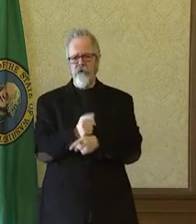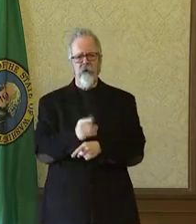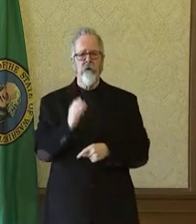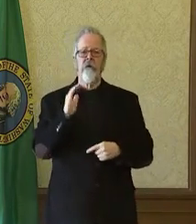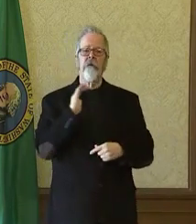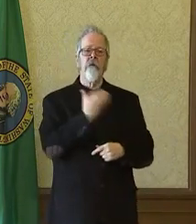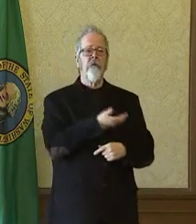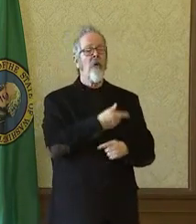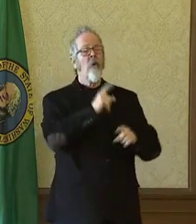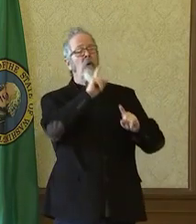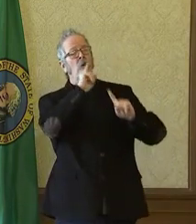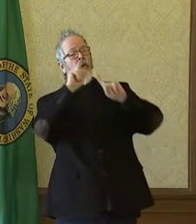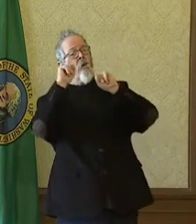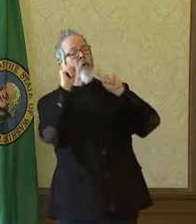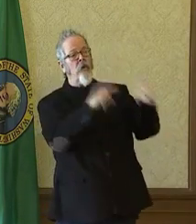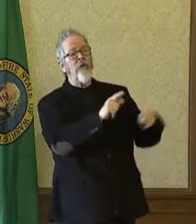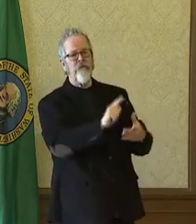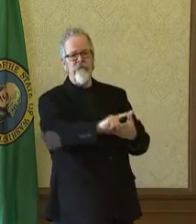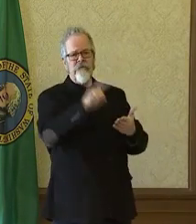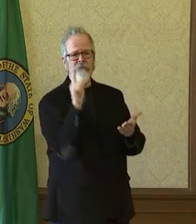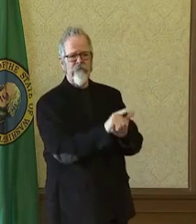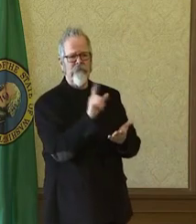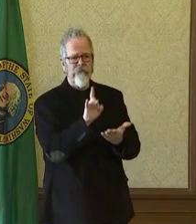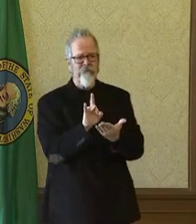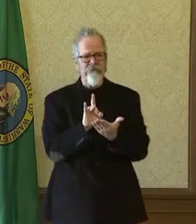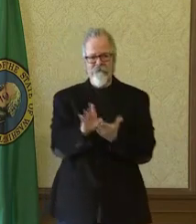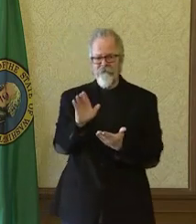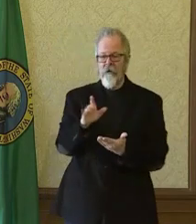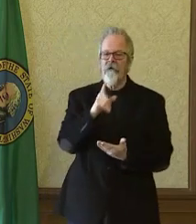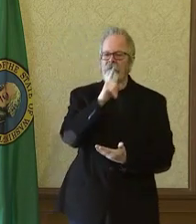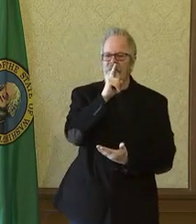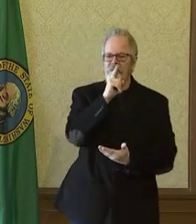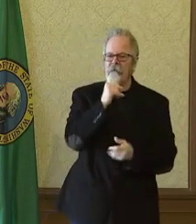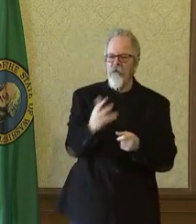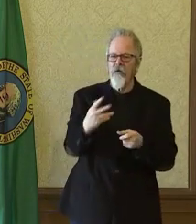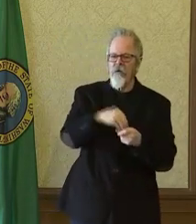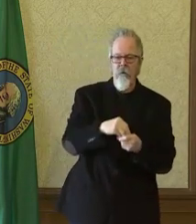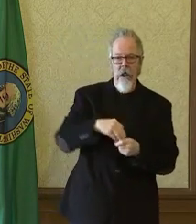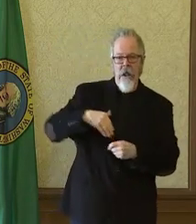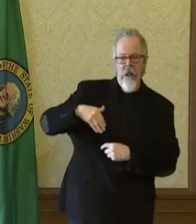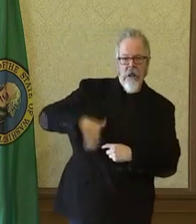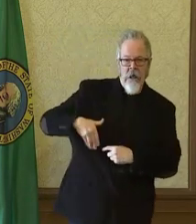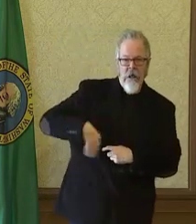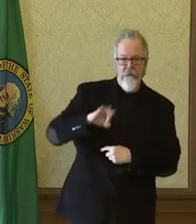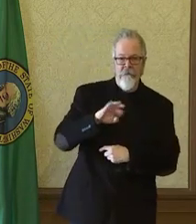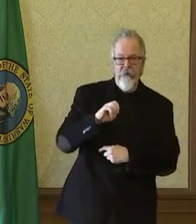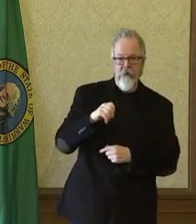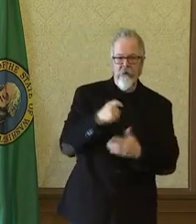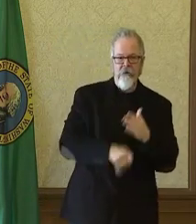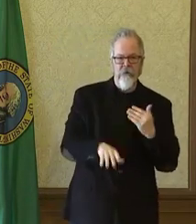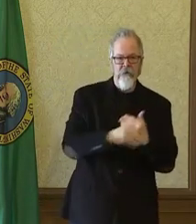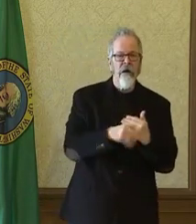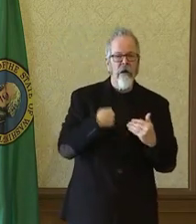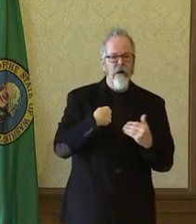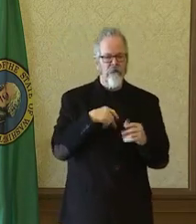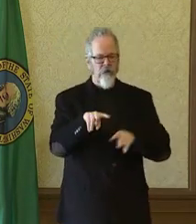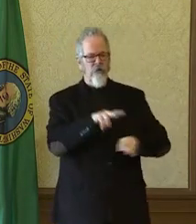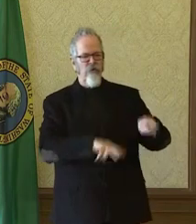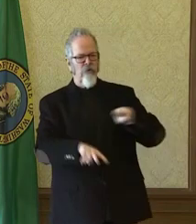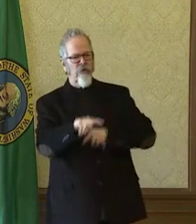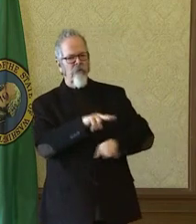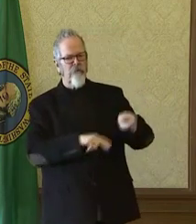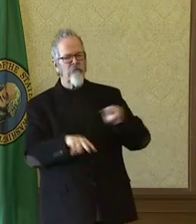to come. On the Medicaid side, the one thing I want to say is I'm really glad that our state has been so successful getting coverage for